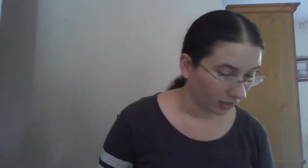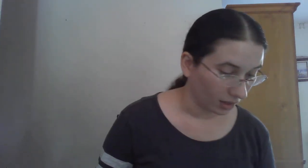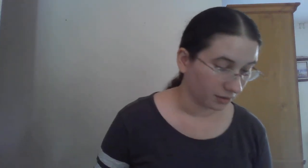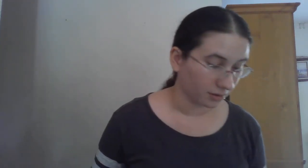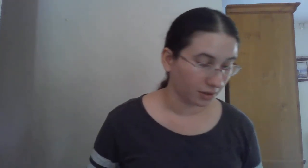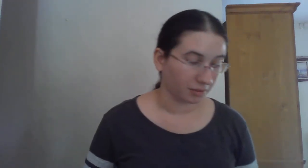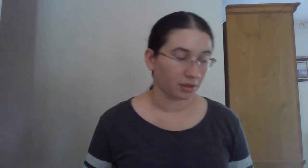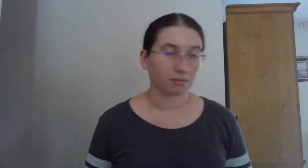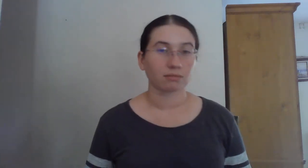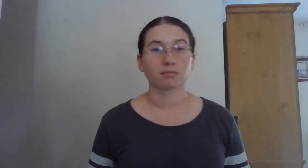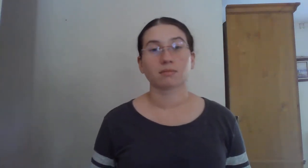So here we go.